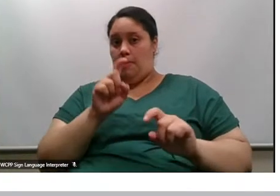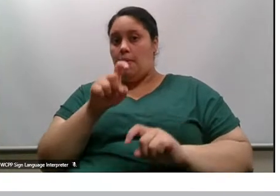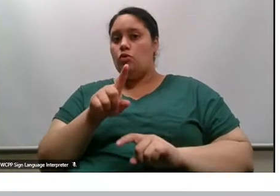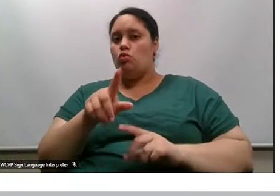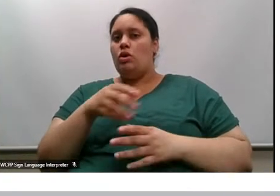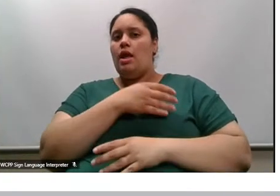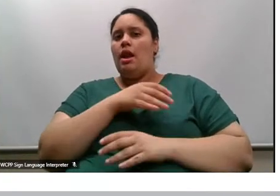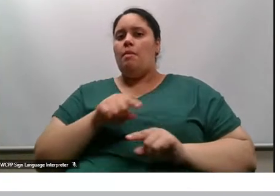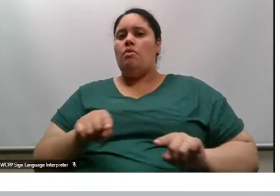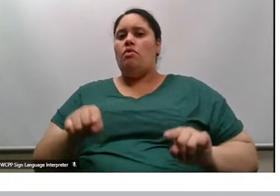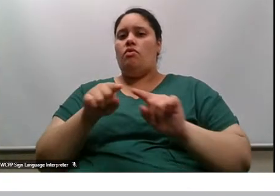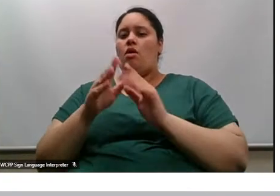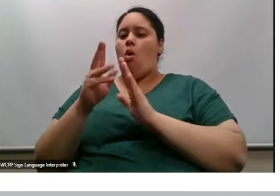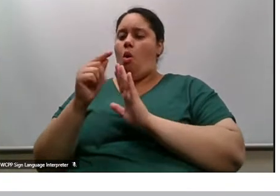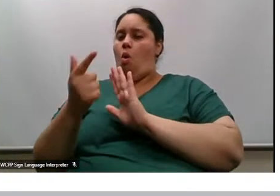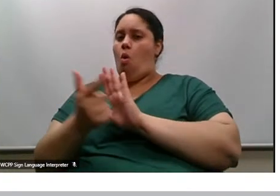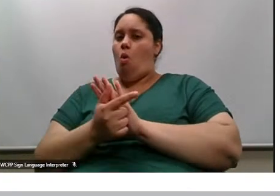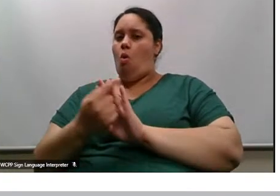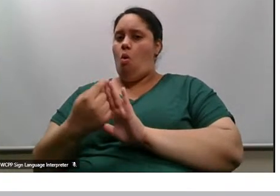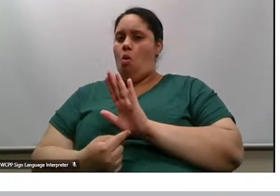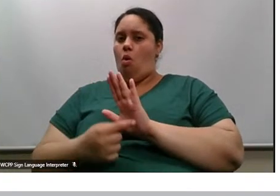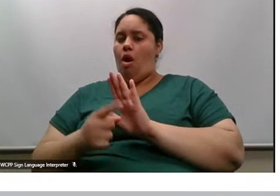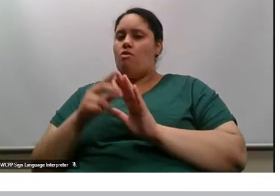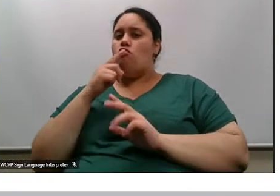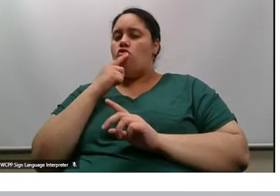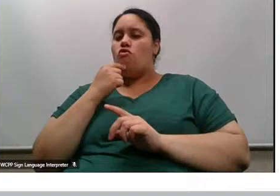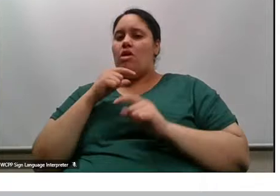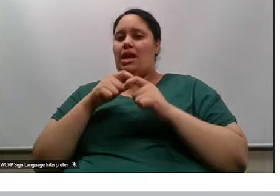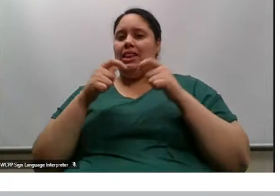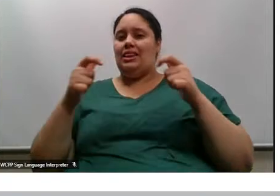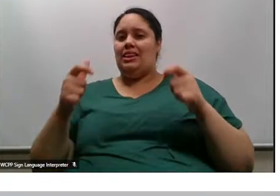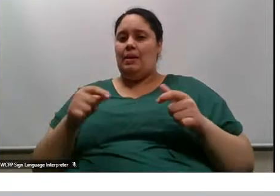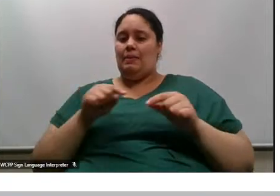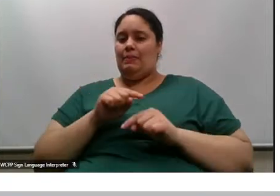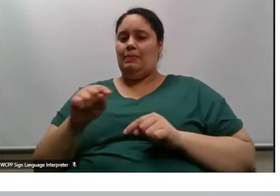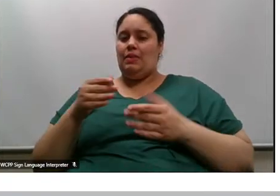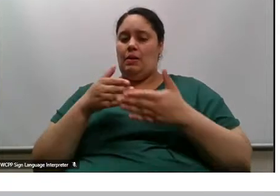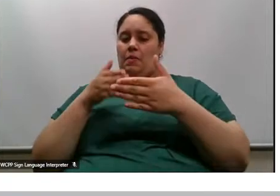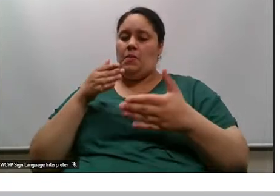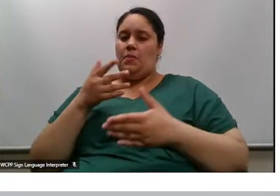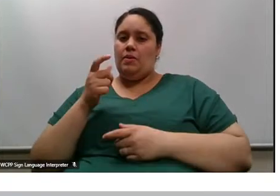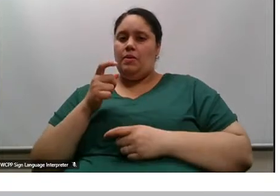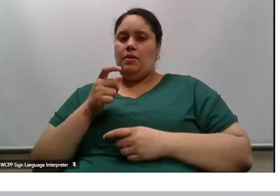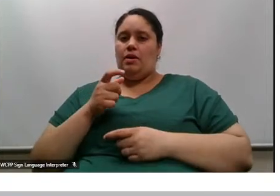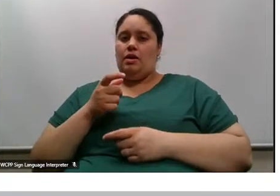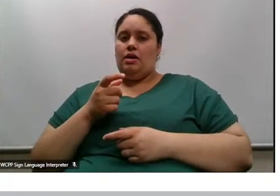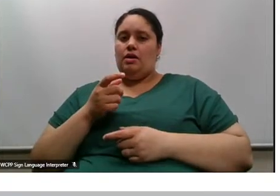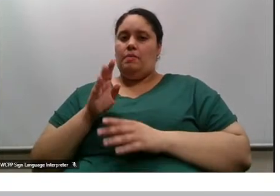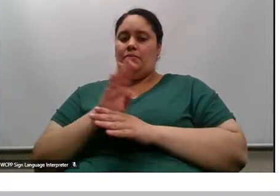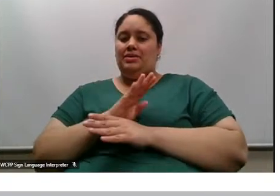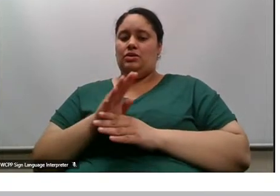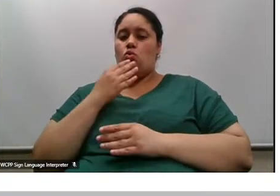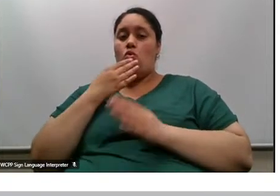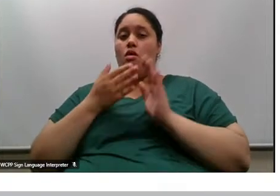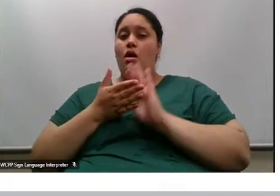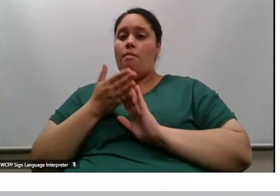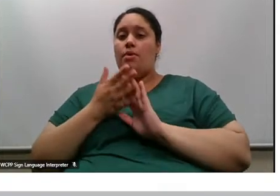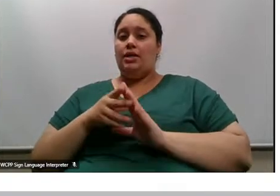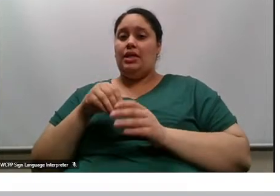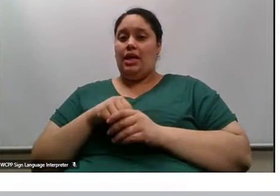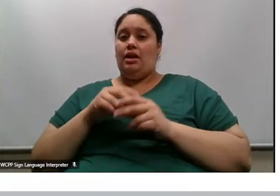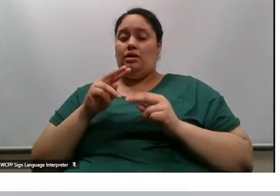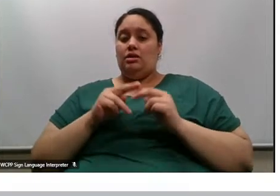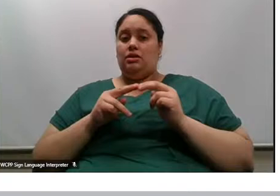enabling bylaws and also the red tape that particularly enterprises that are operating in those